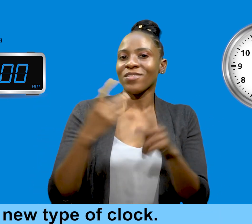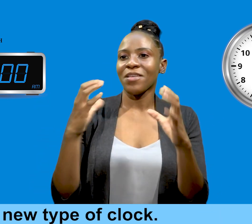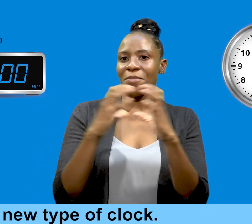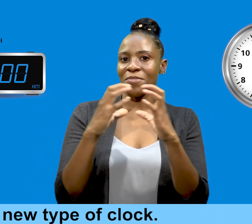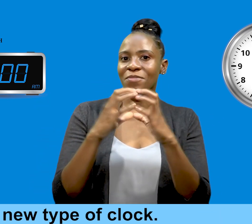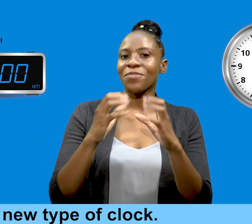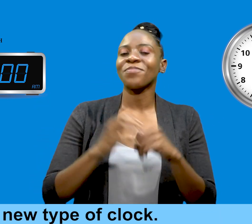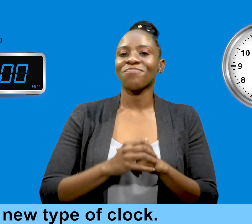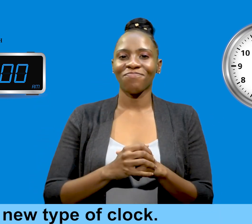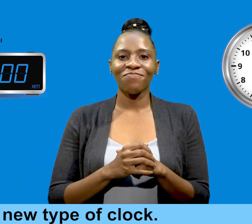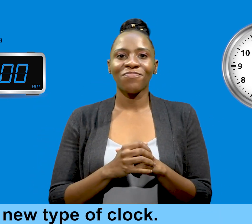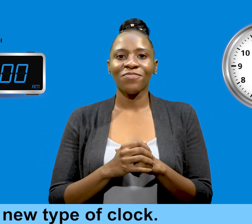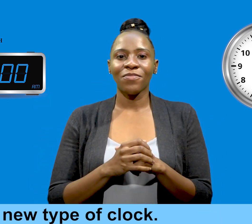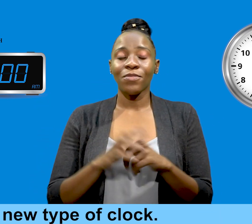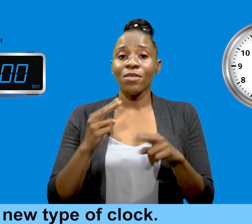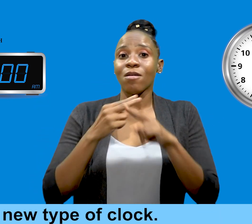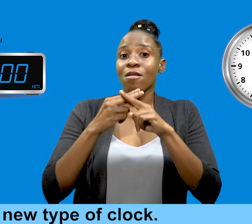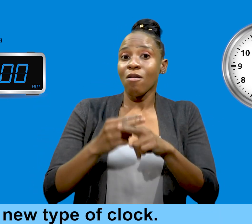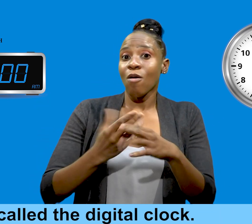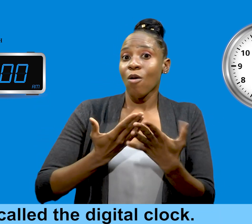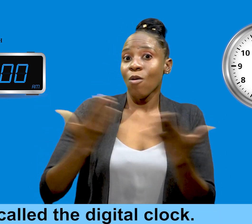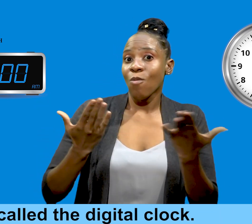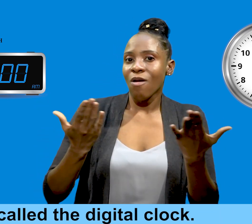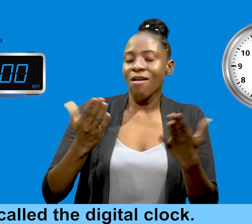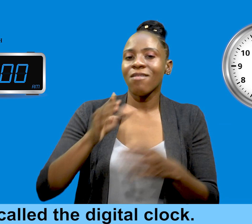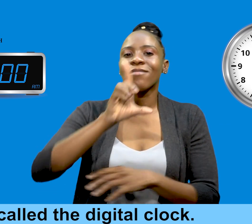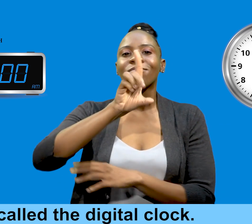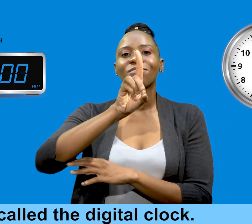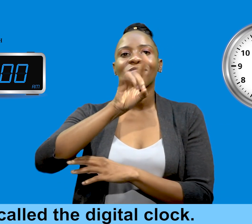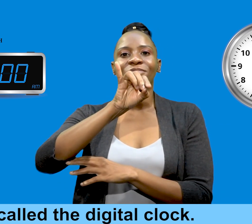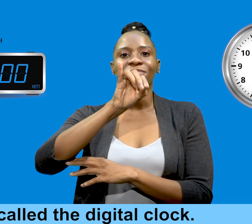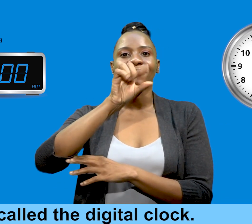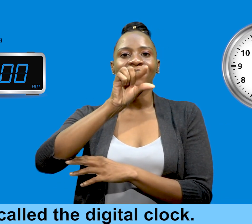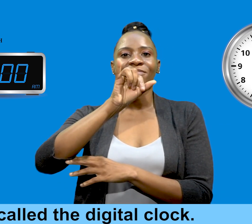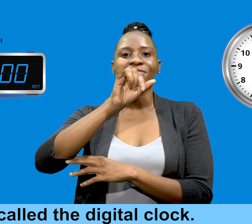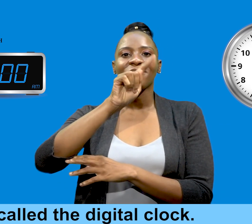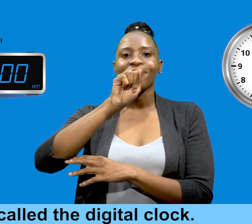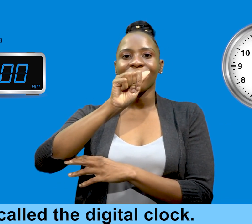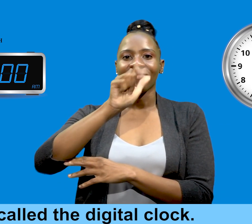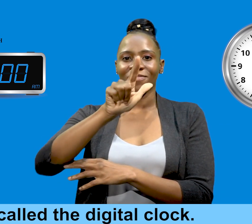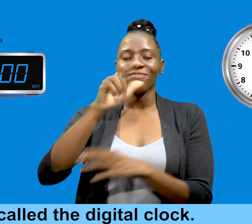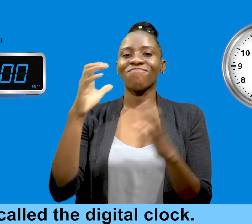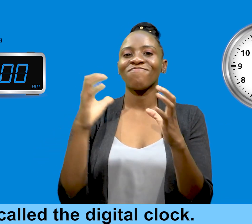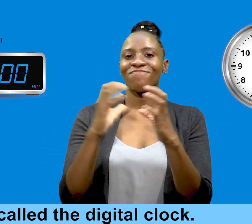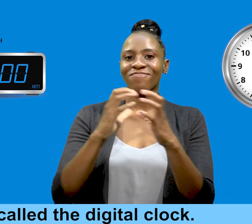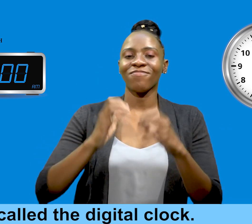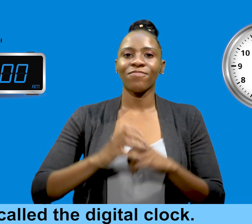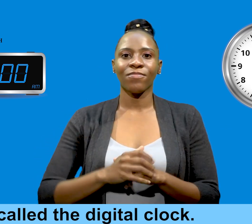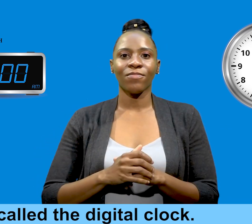a new type of clock. It's called the digital clock.